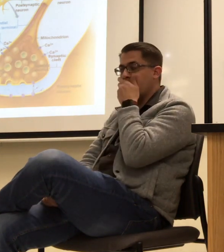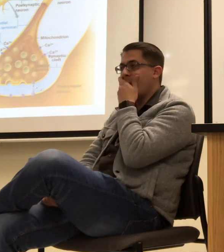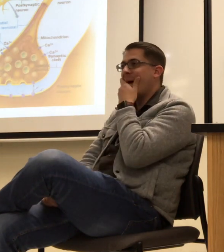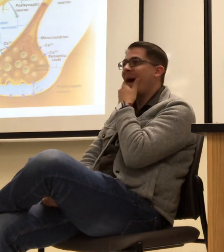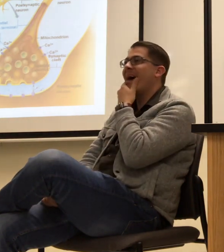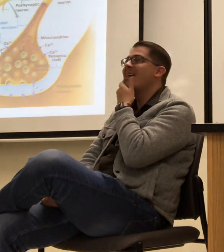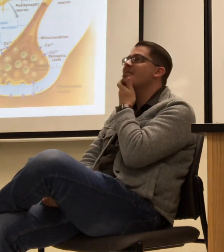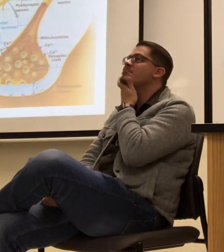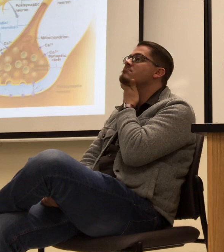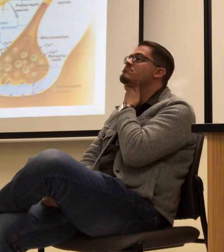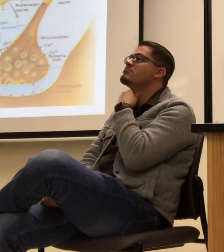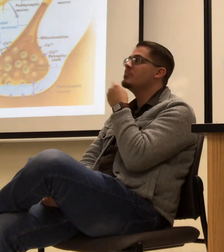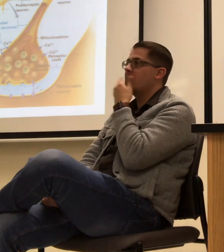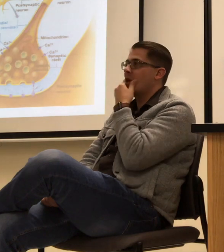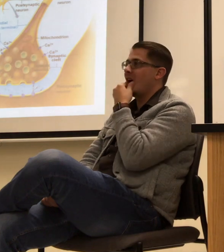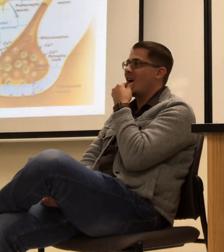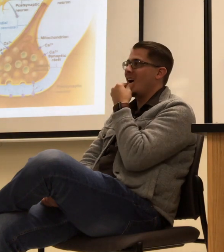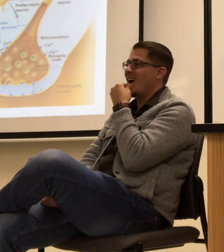electrical signals